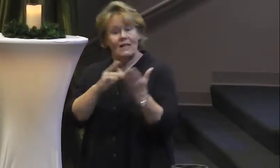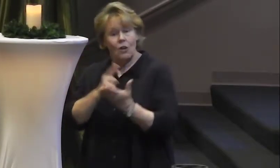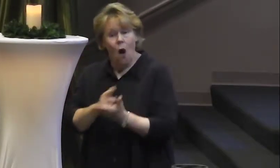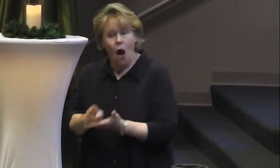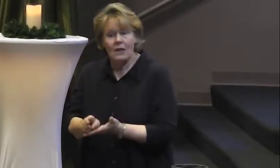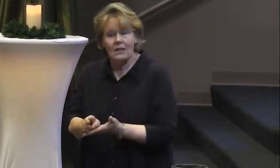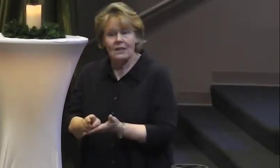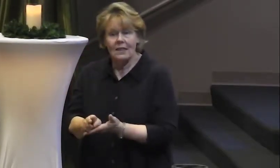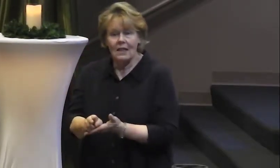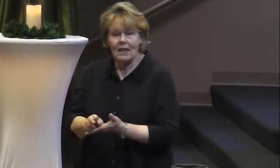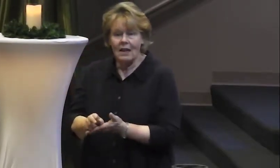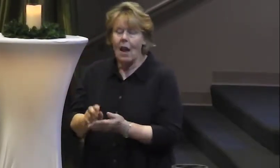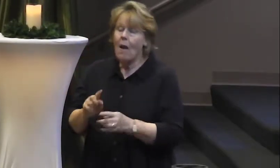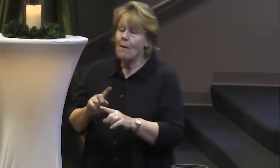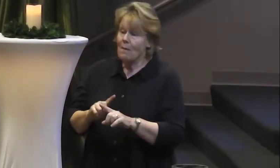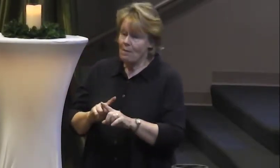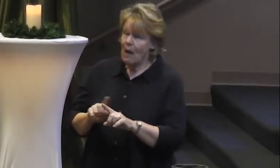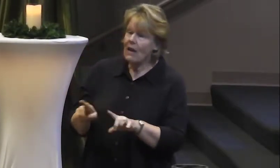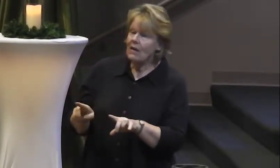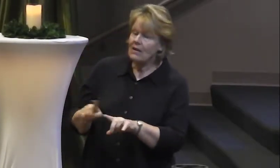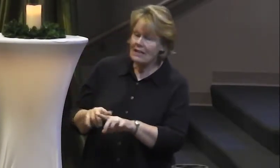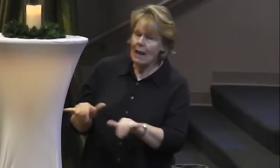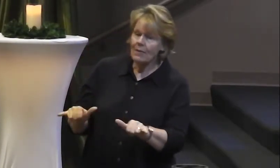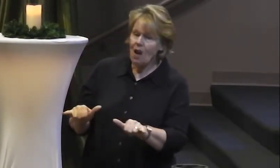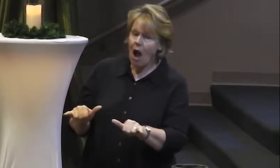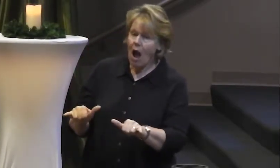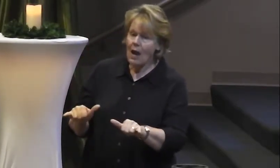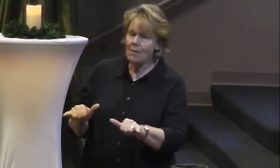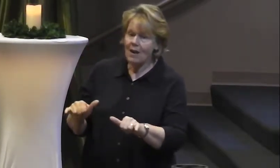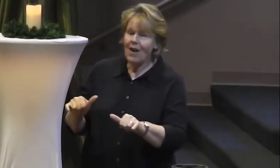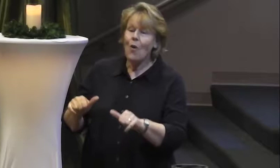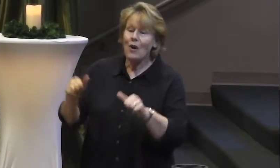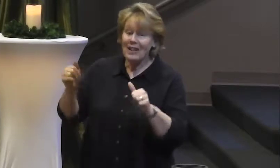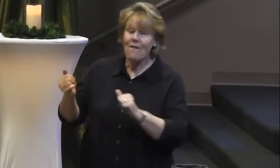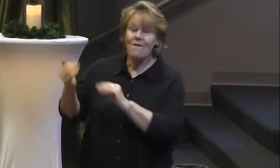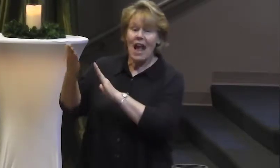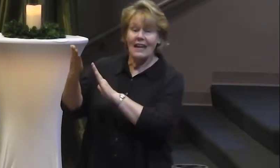even embrace this, that because of what God has done, we not only have, and